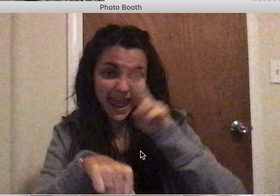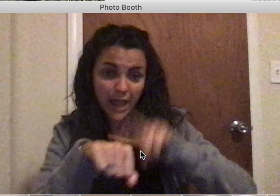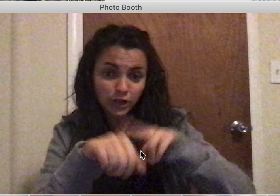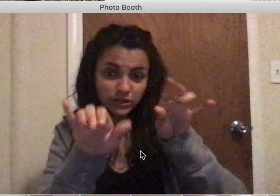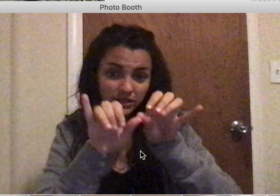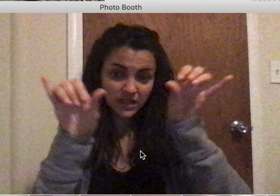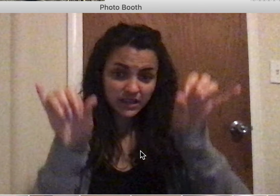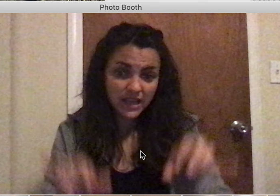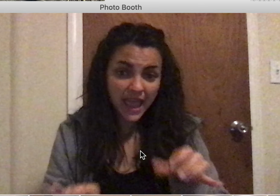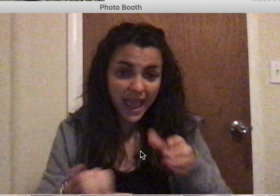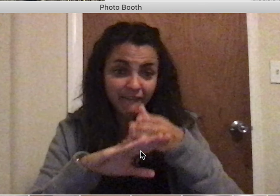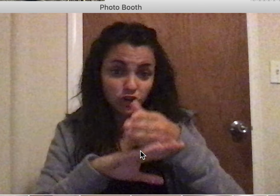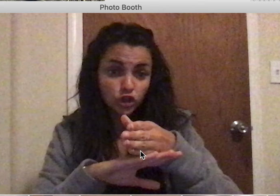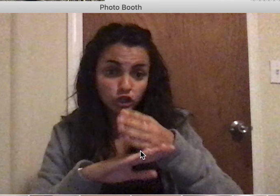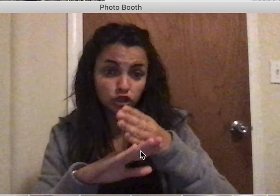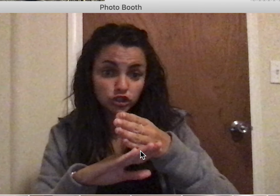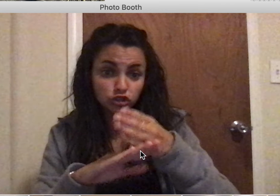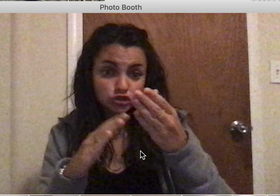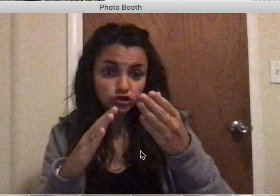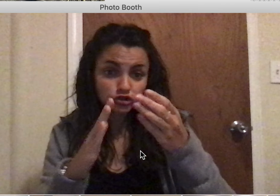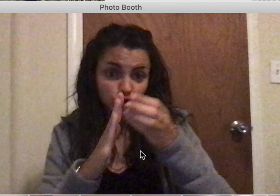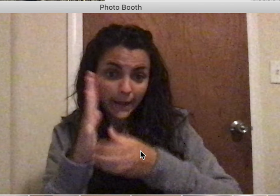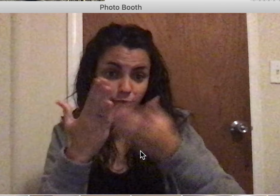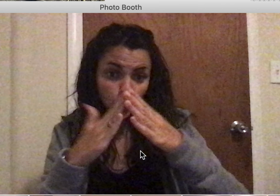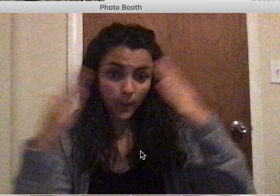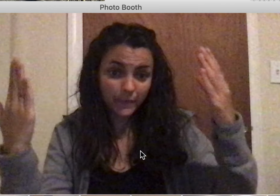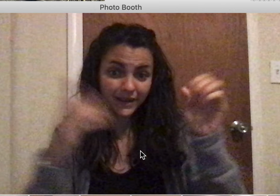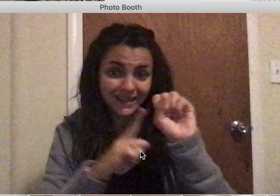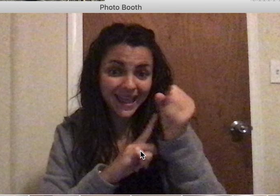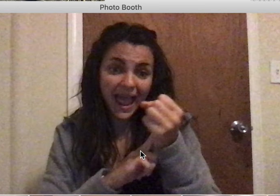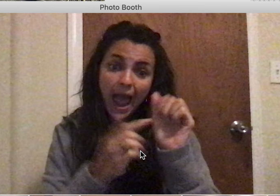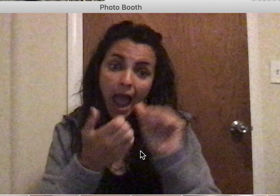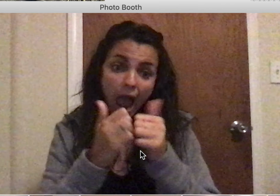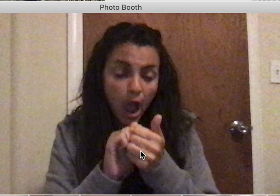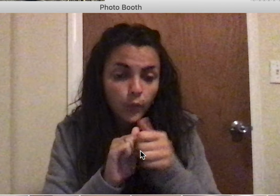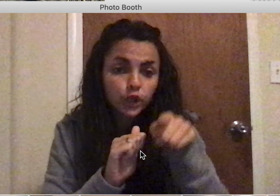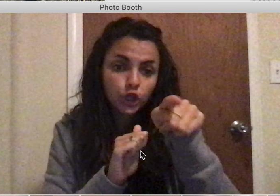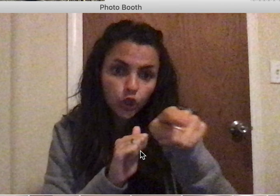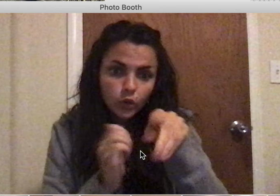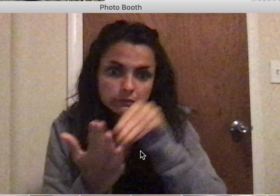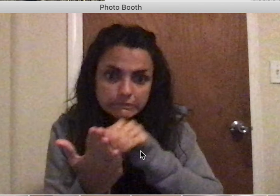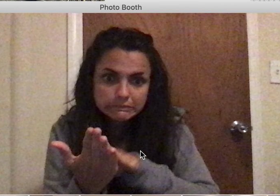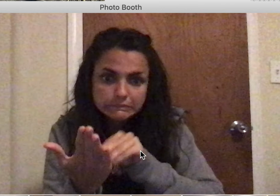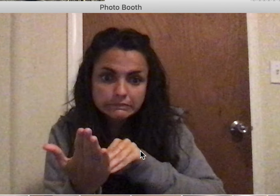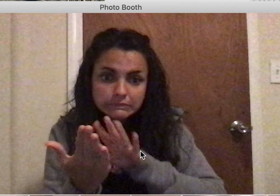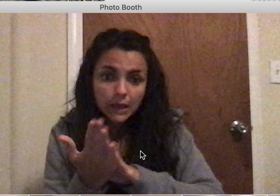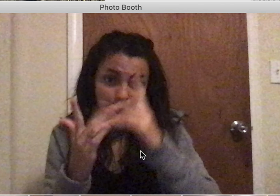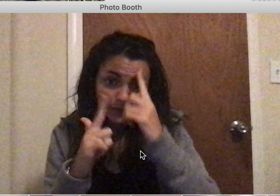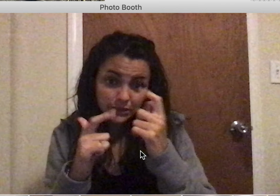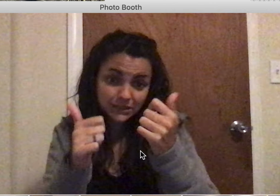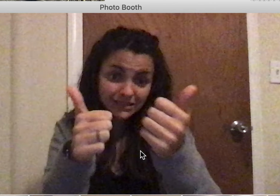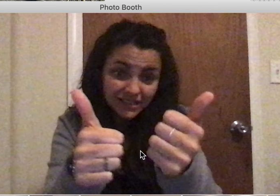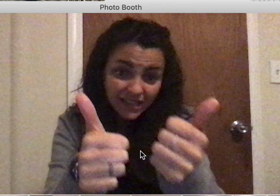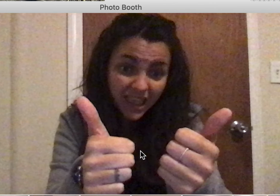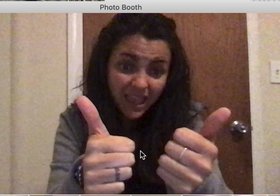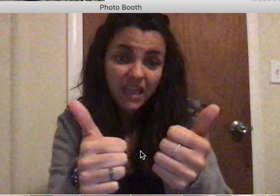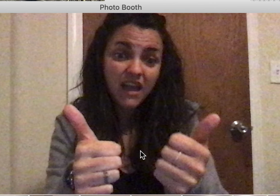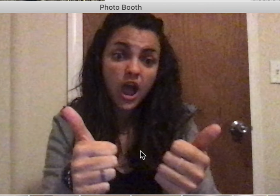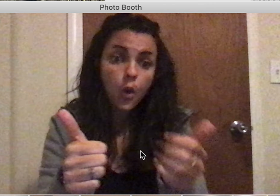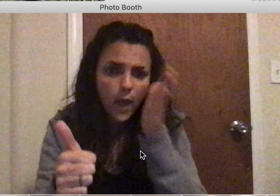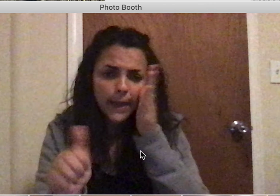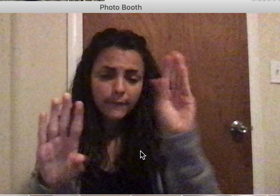chapter opening case, the way you take notes is up to you. I will provide you with a guided notes handout if you would like to